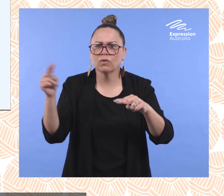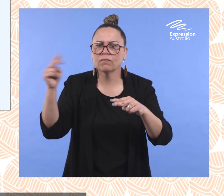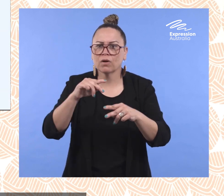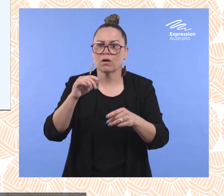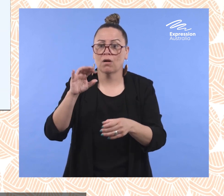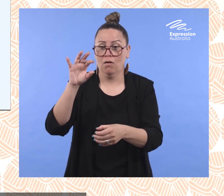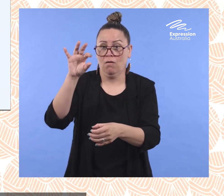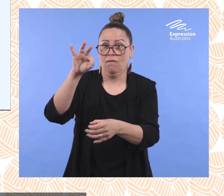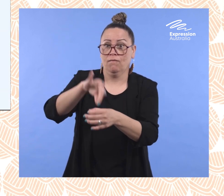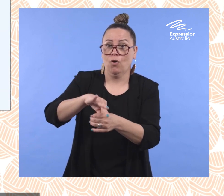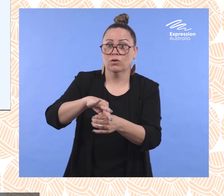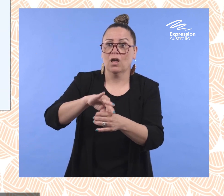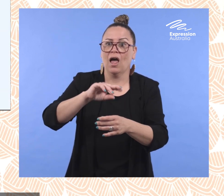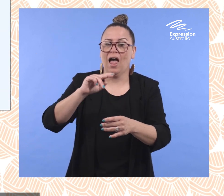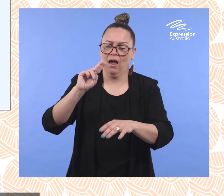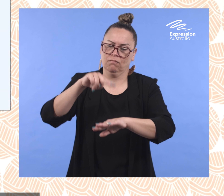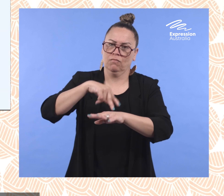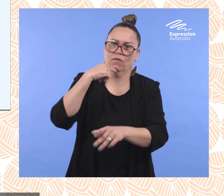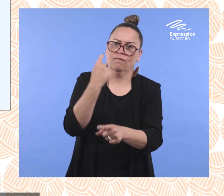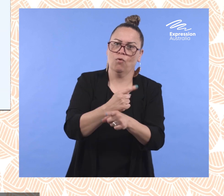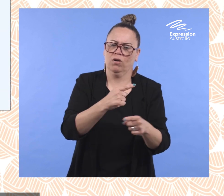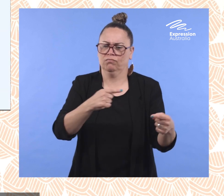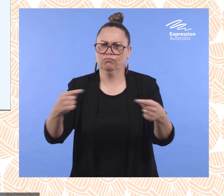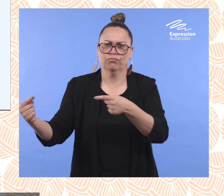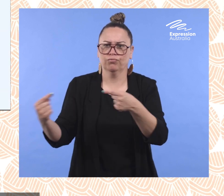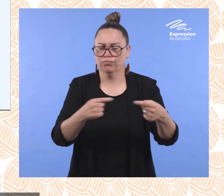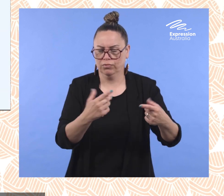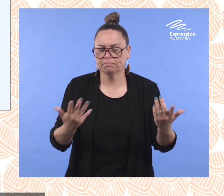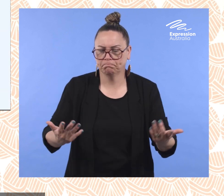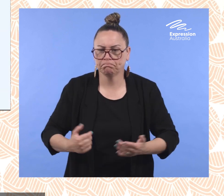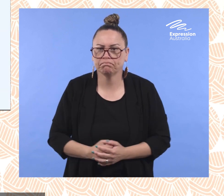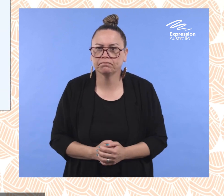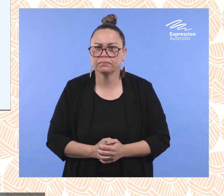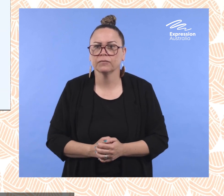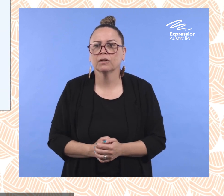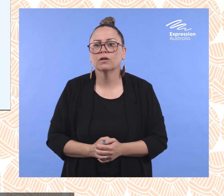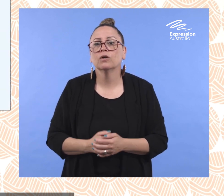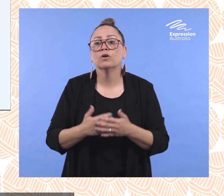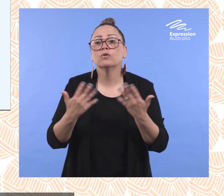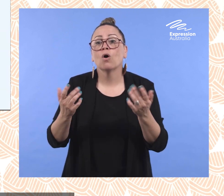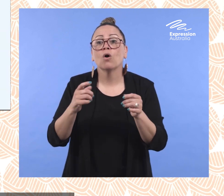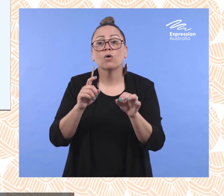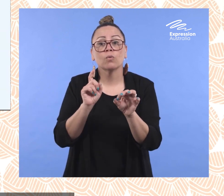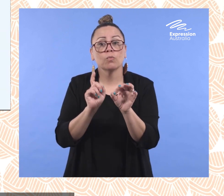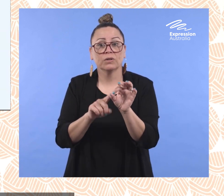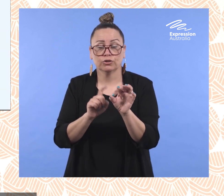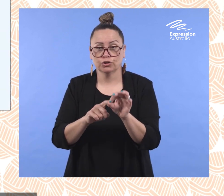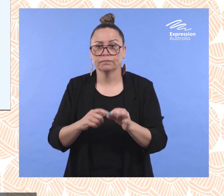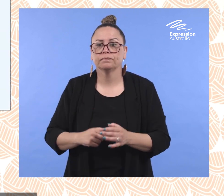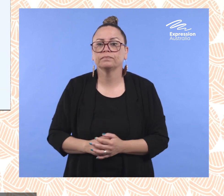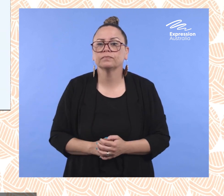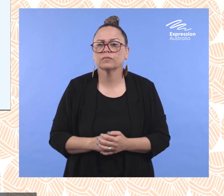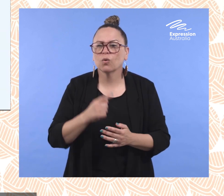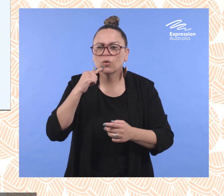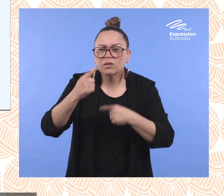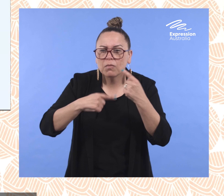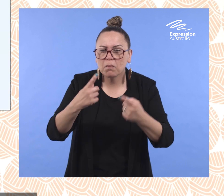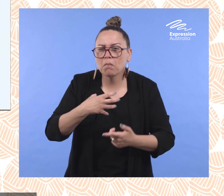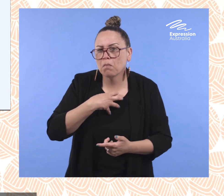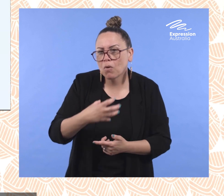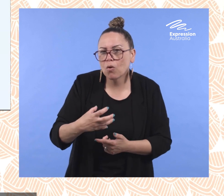referendum. So when we're having questions, and we'll talk more about this, you know, unpacking